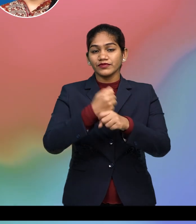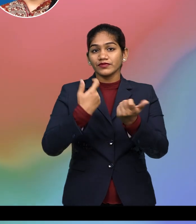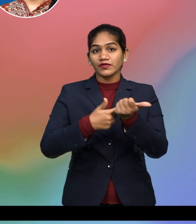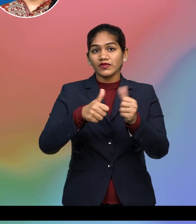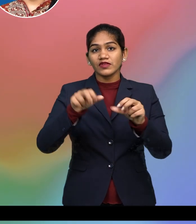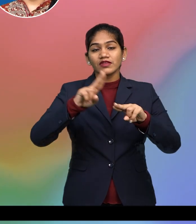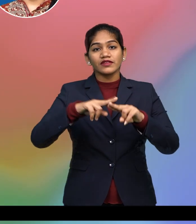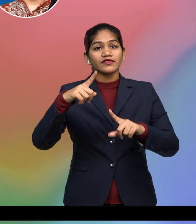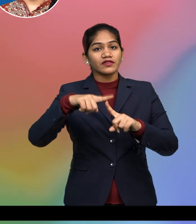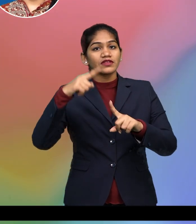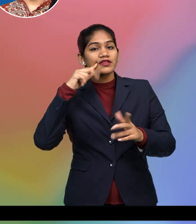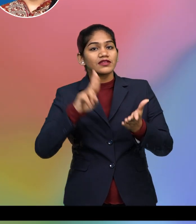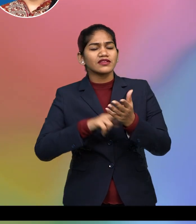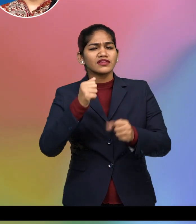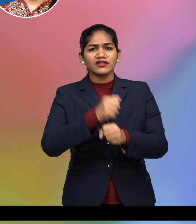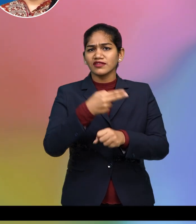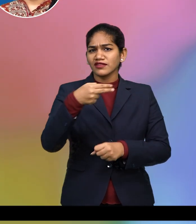Grafting.